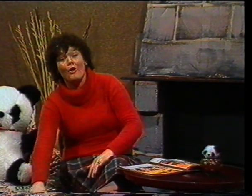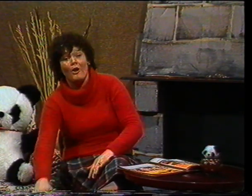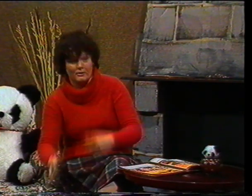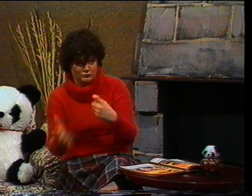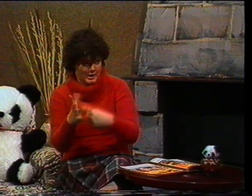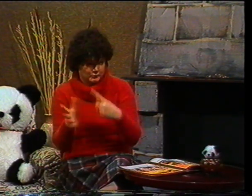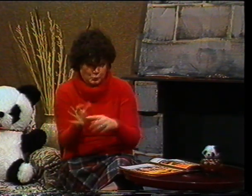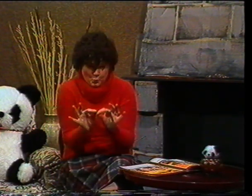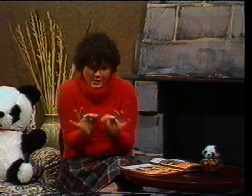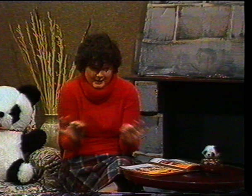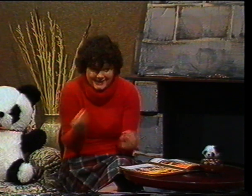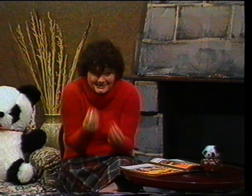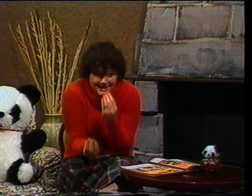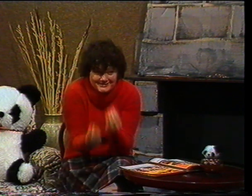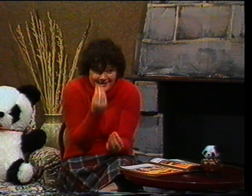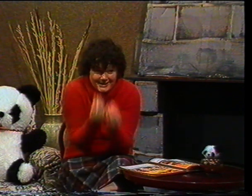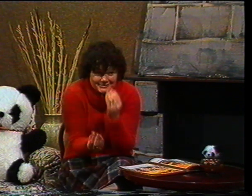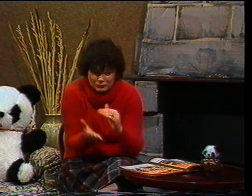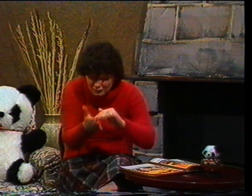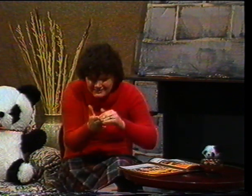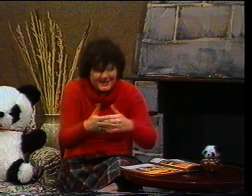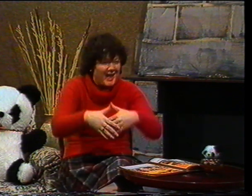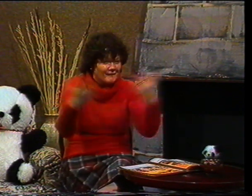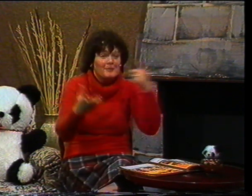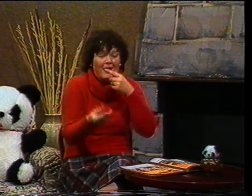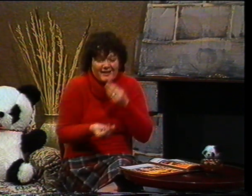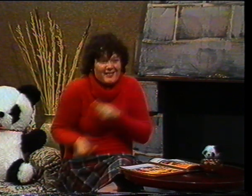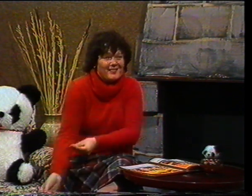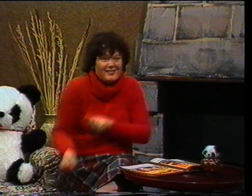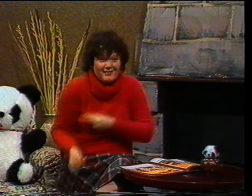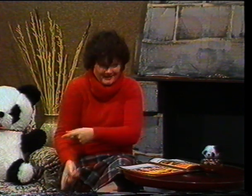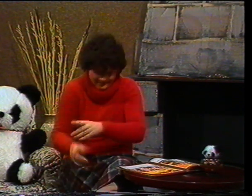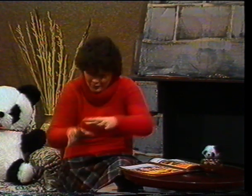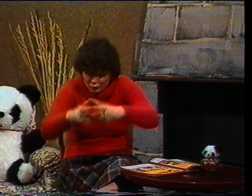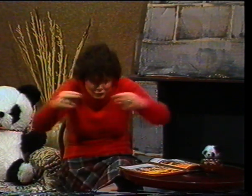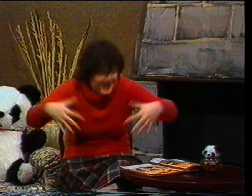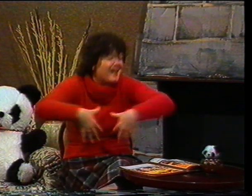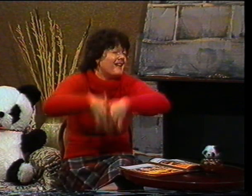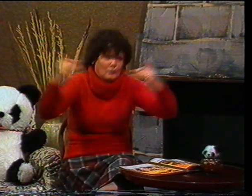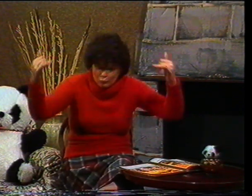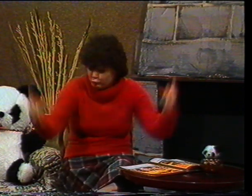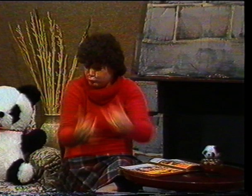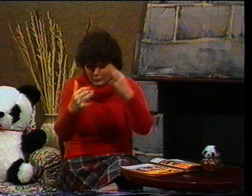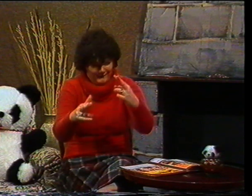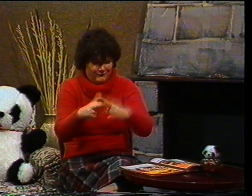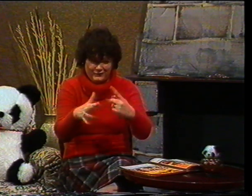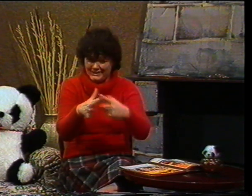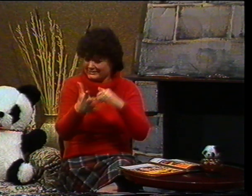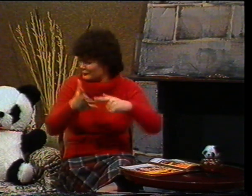Meanwhile, underneath the floorboards, the rats were very quiet, eating the cheese and everything that the man had given them. Sausages and everything. They were having